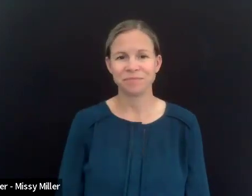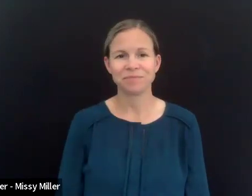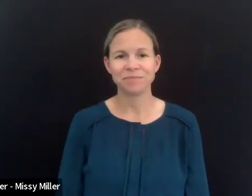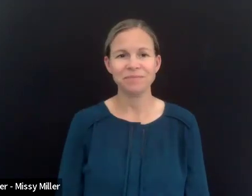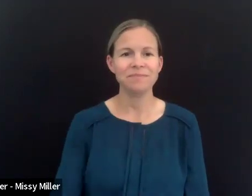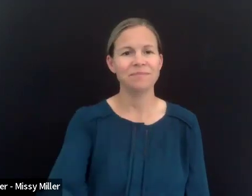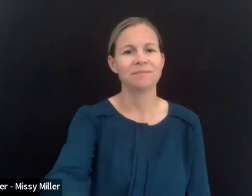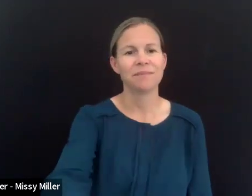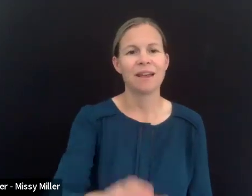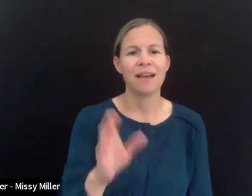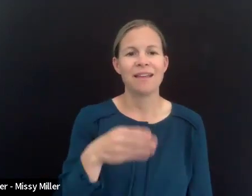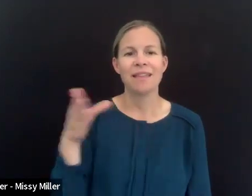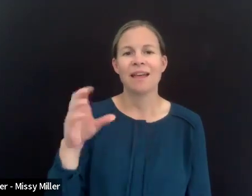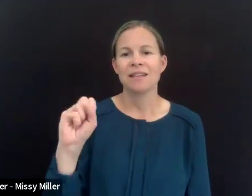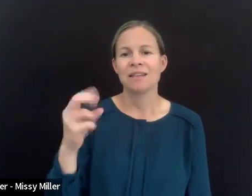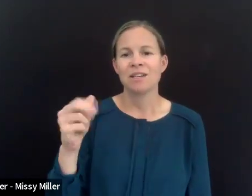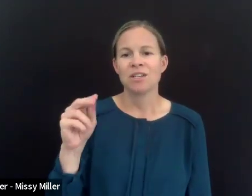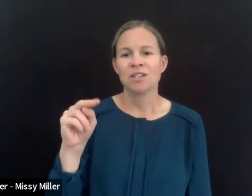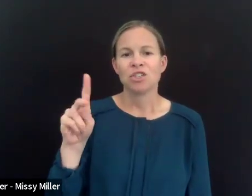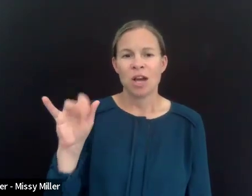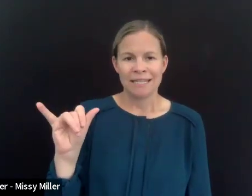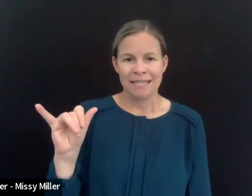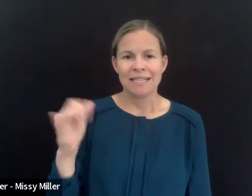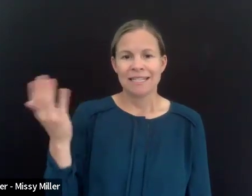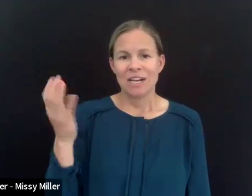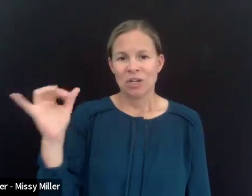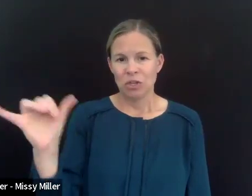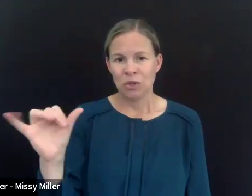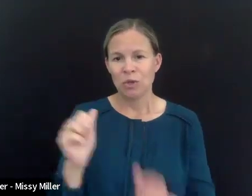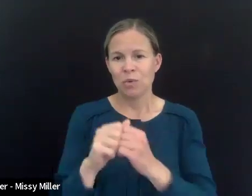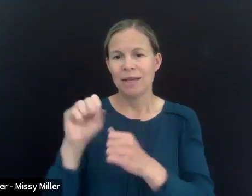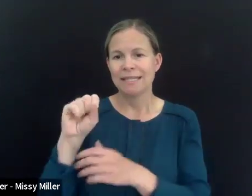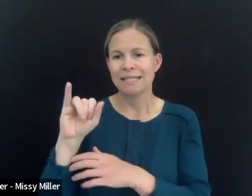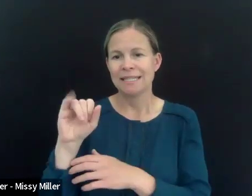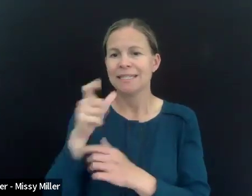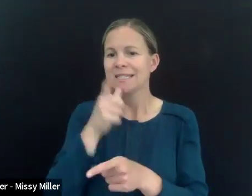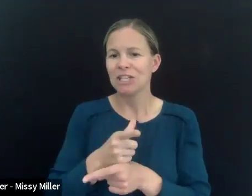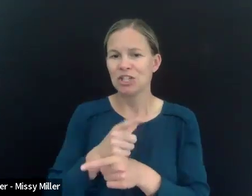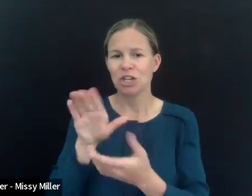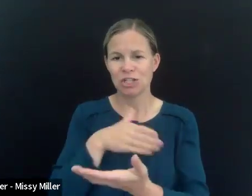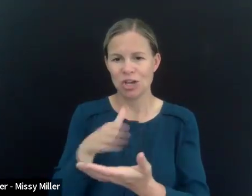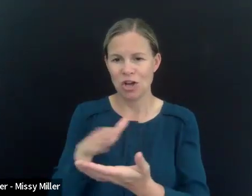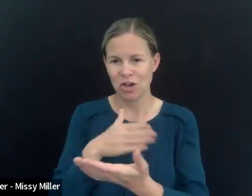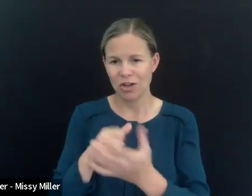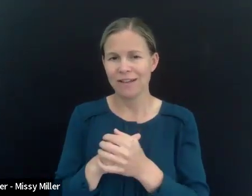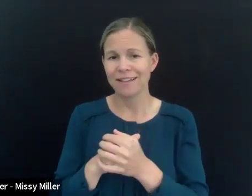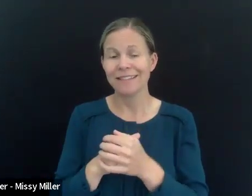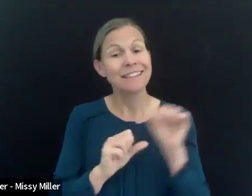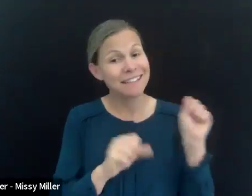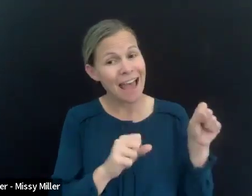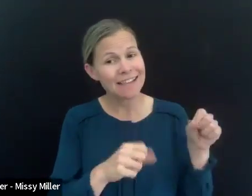the incredible RJ Org Sister Song. Will you bring your voice into the room? Sure, thank you. And thank you for having